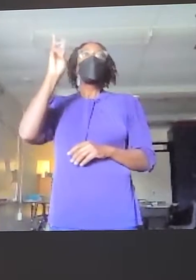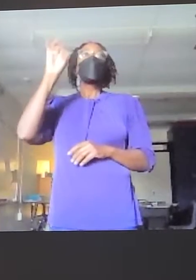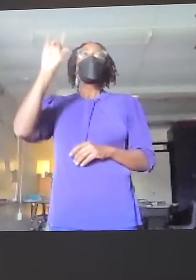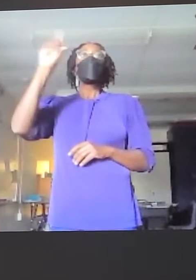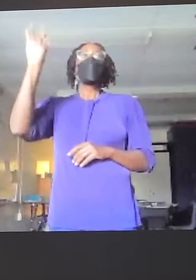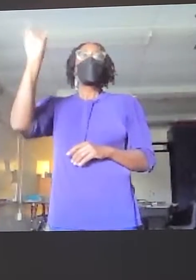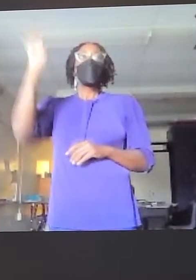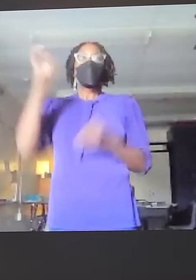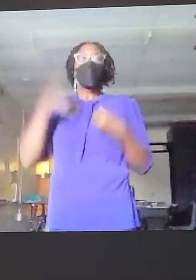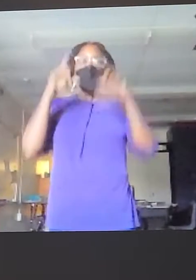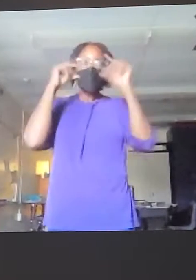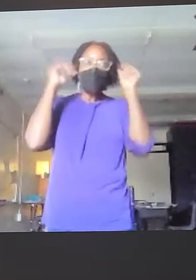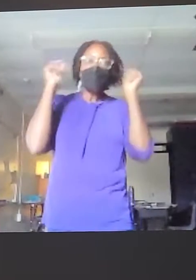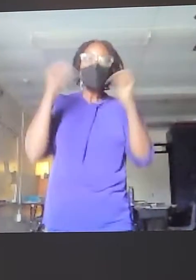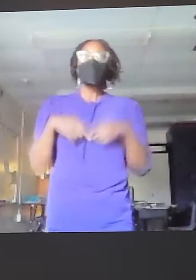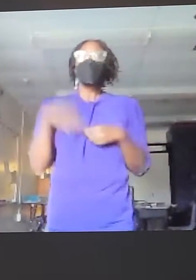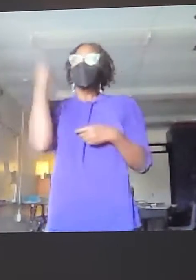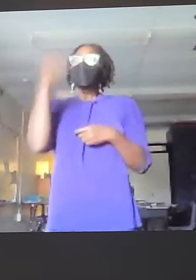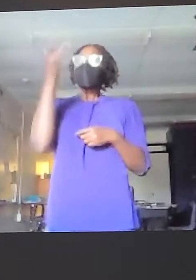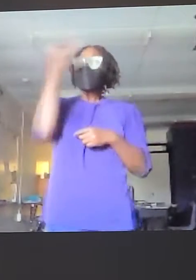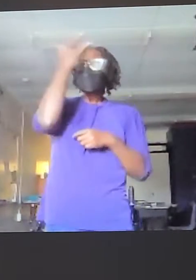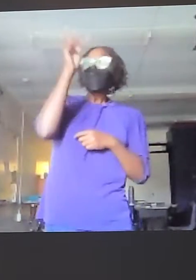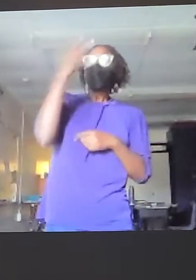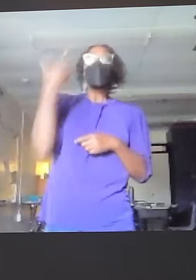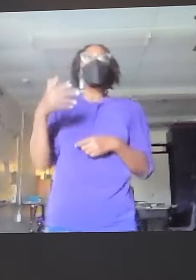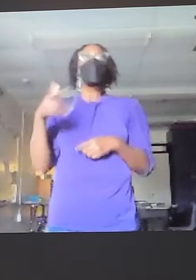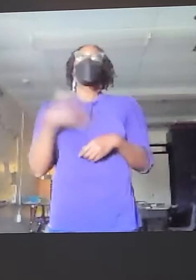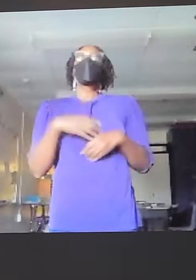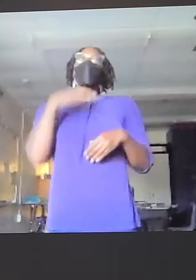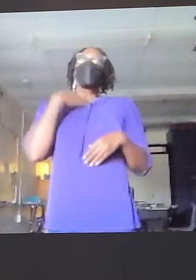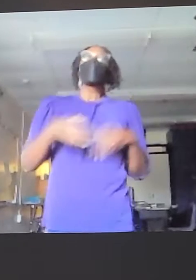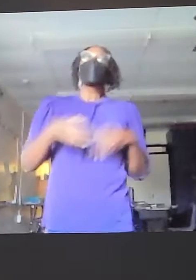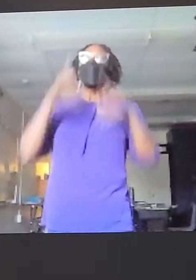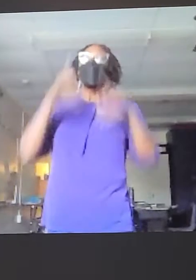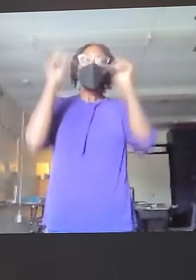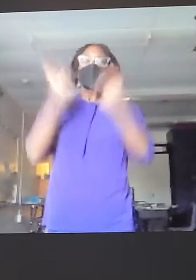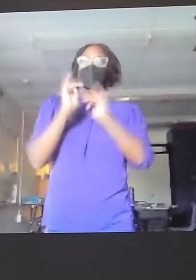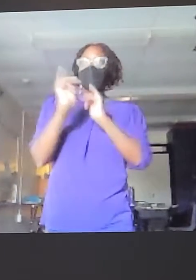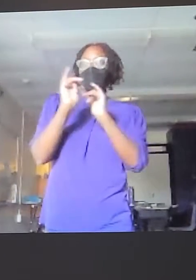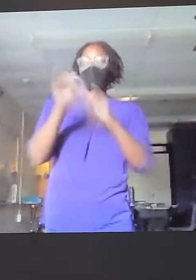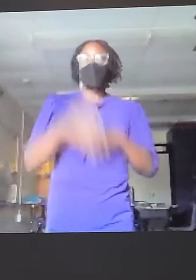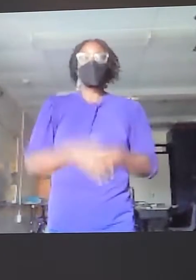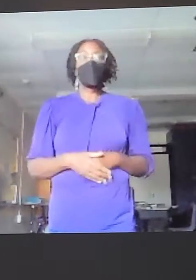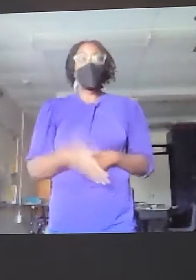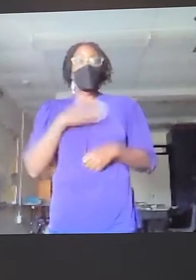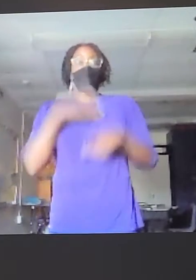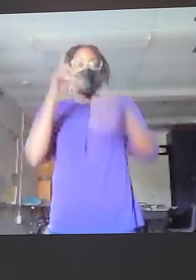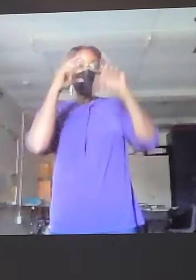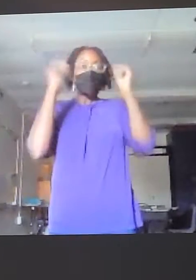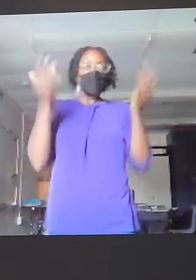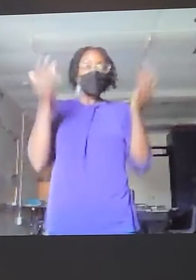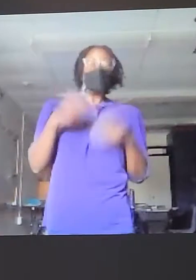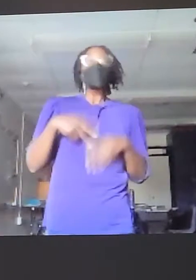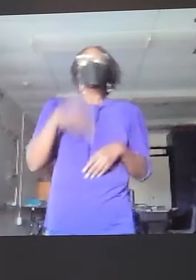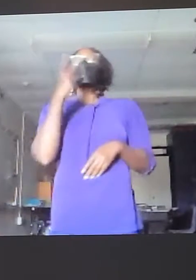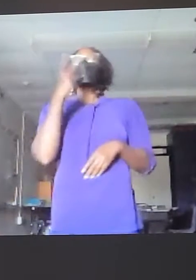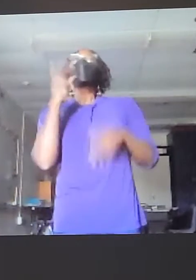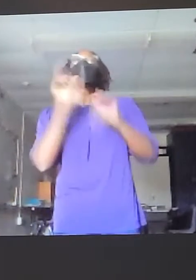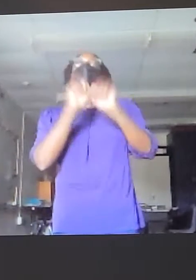which make them look even smarter. I wish I could wear glasses too, only I would wear bright pink ones